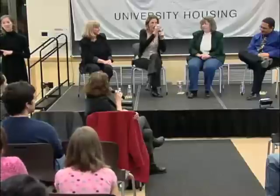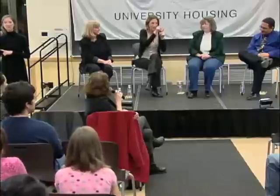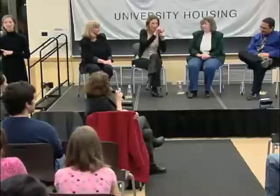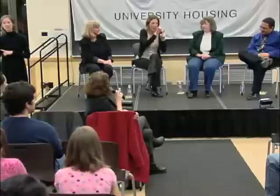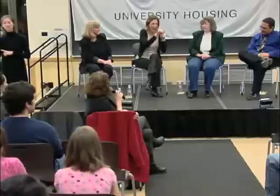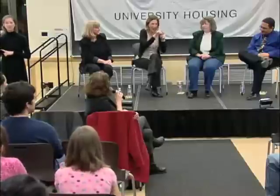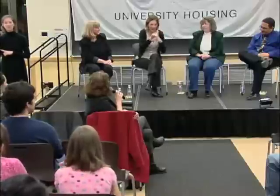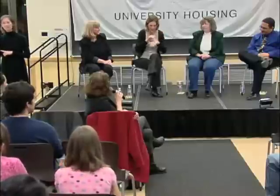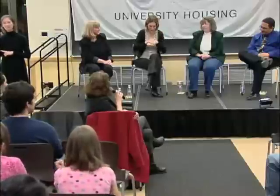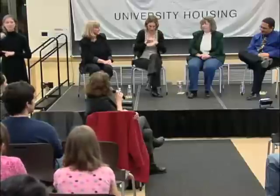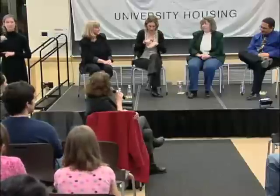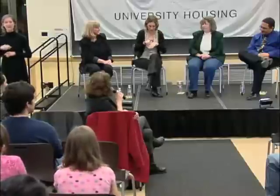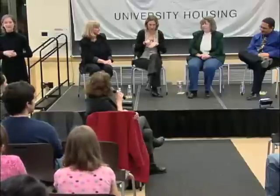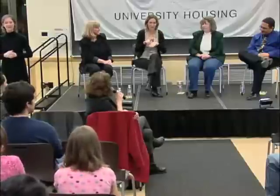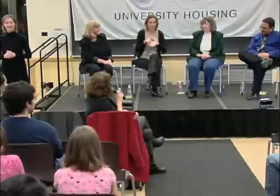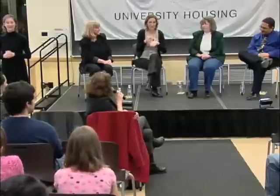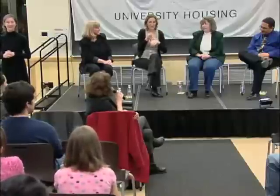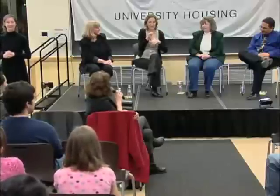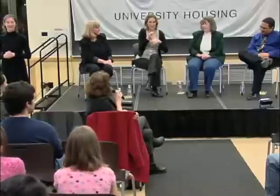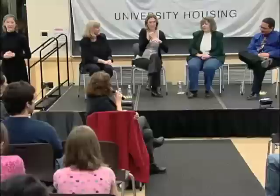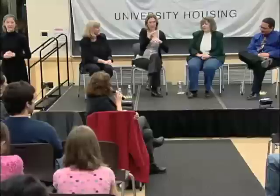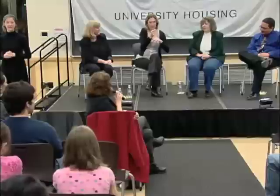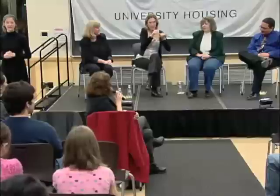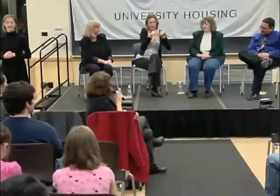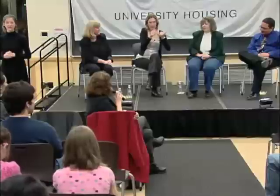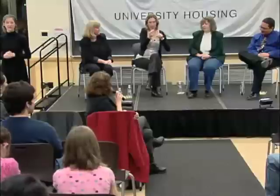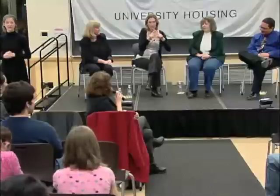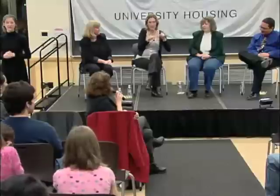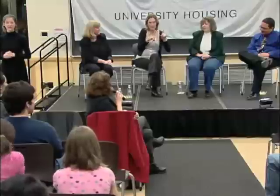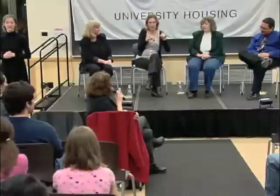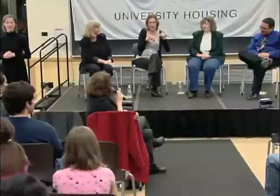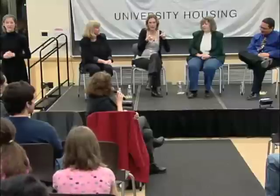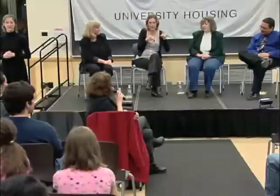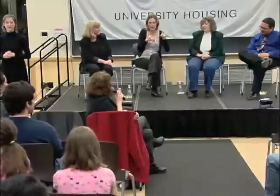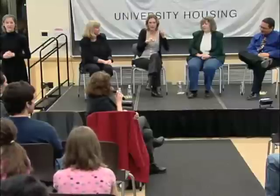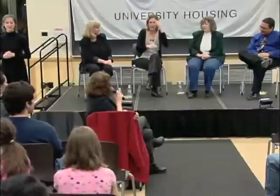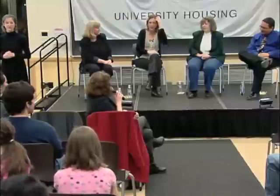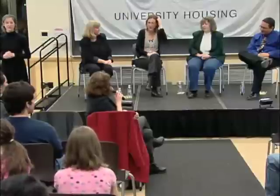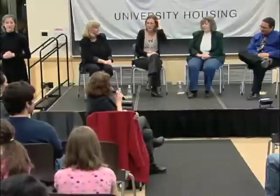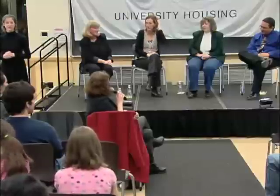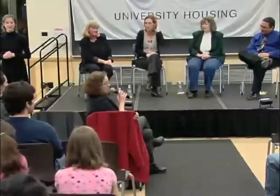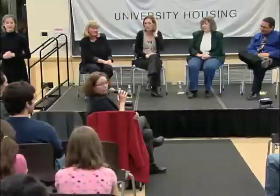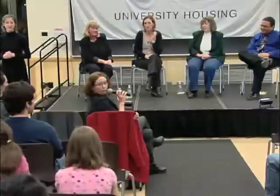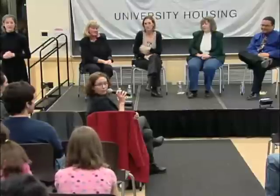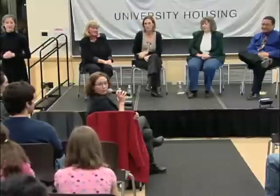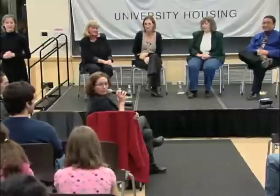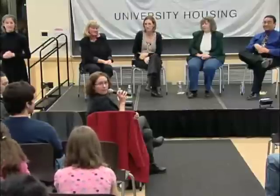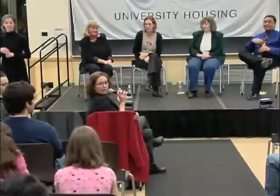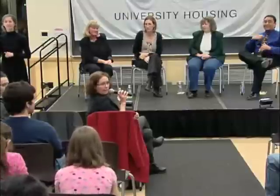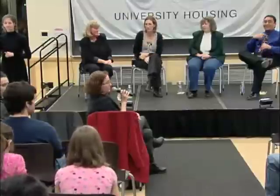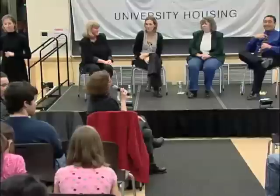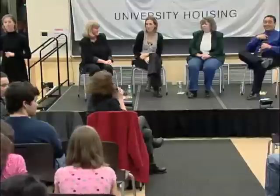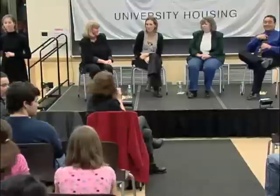you're learning, oh, ASL looks like this and English looks like this. Maybe it's a little bit the same, but maybe it's different. Yes, she